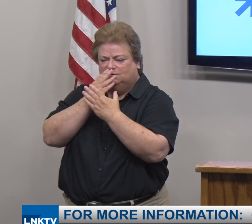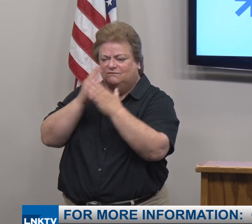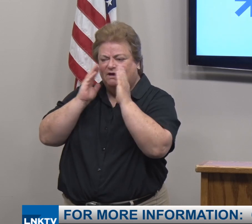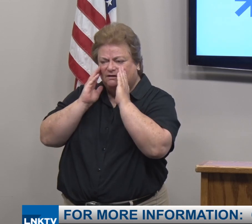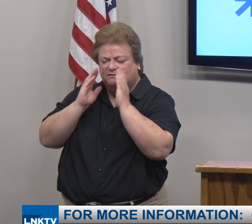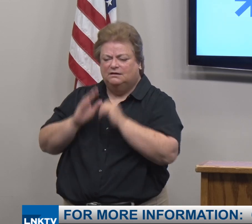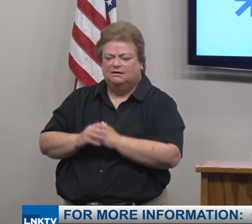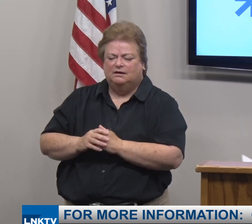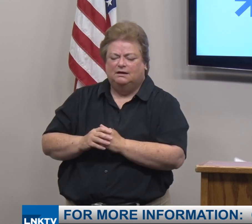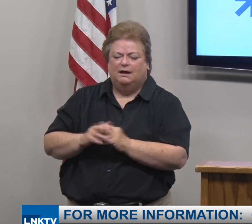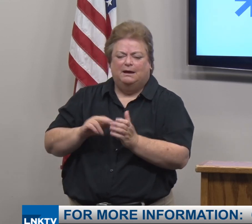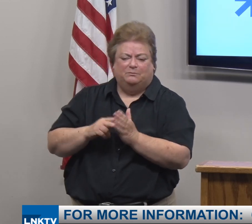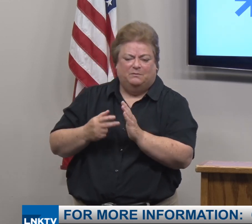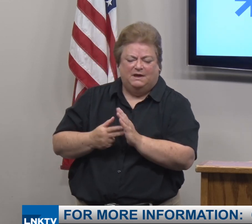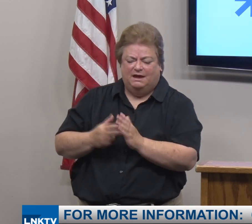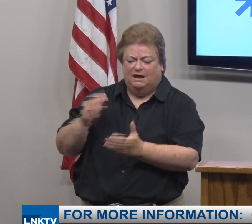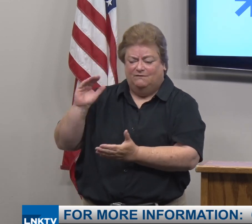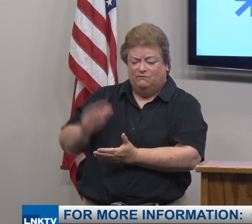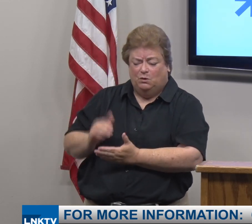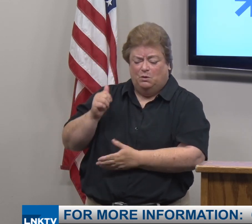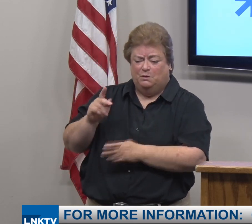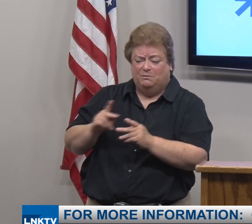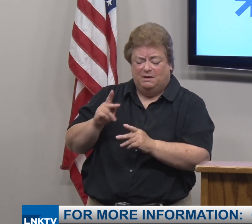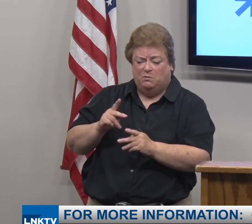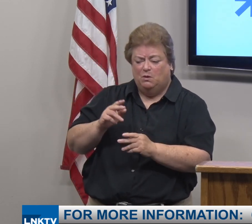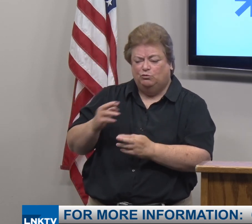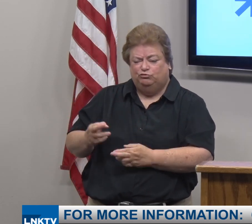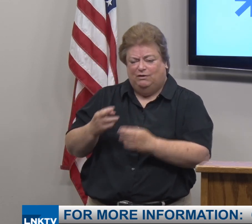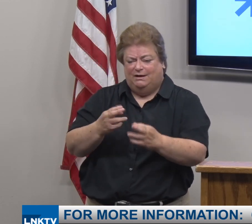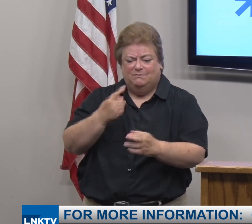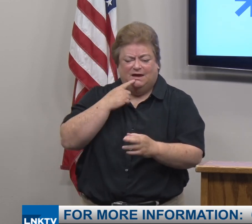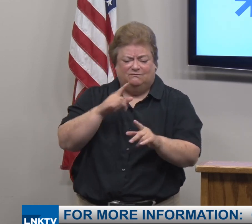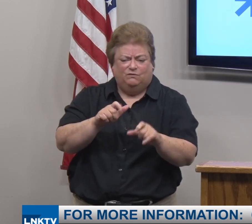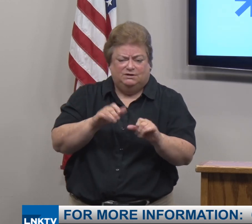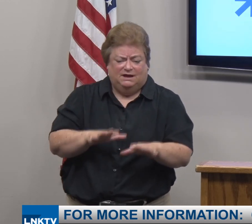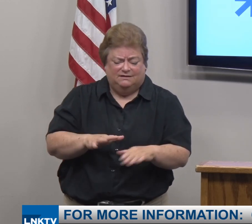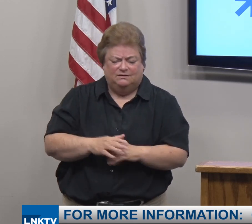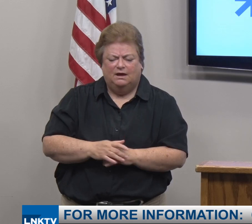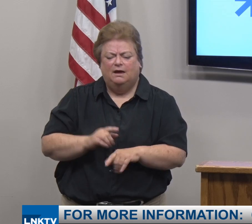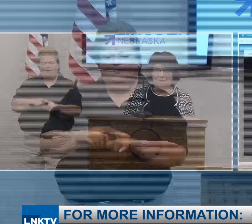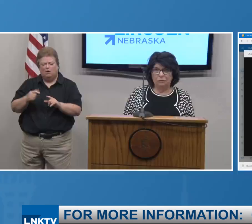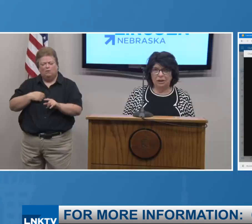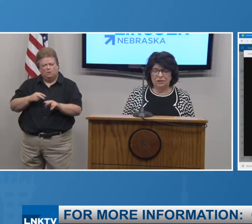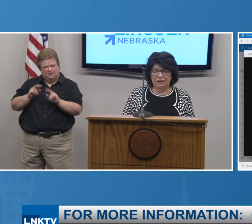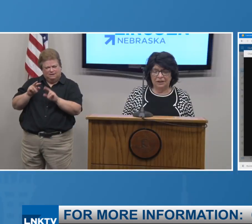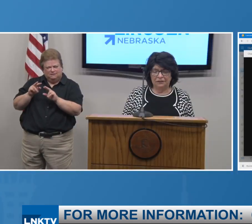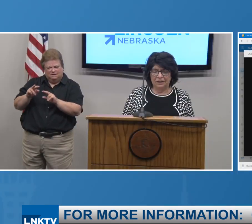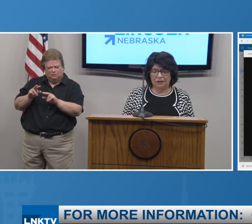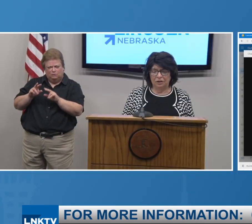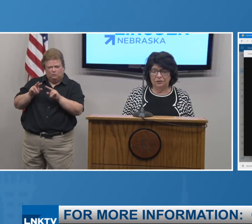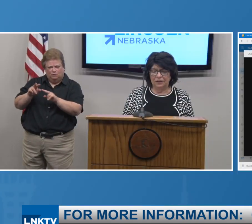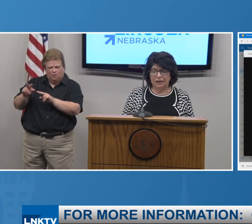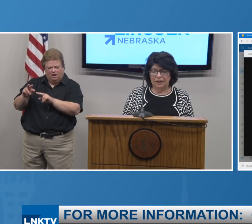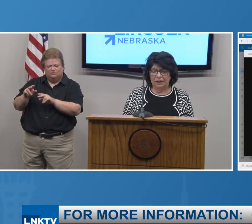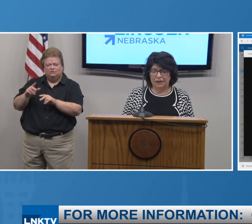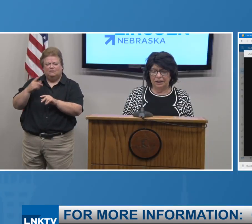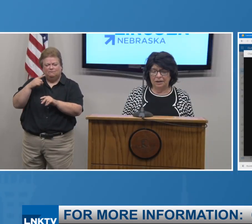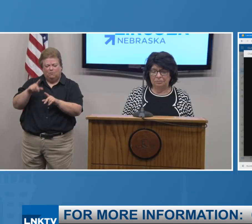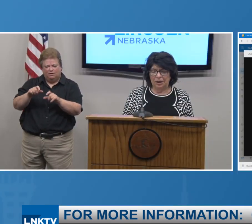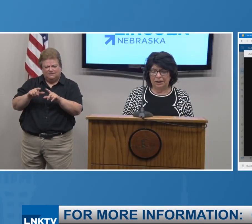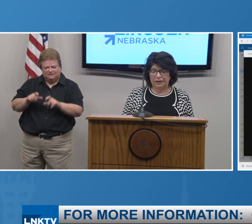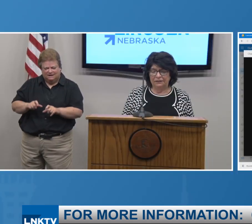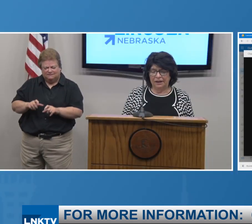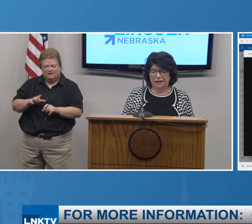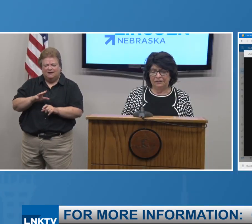That means fewer people are being recommended for testing. We will continue to watch this trend by watching testing closely and